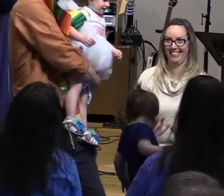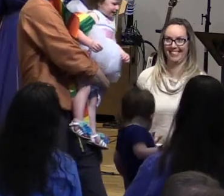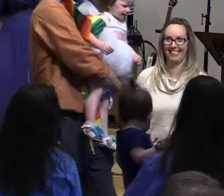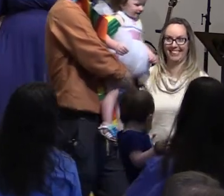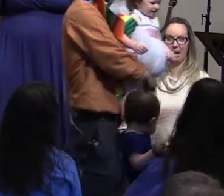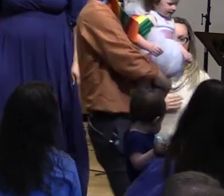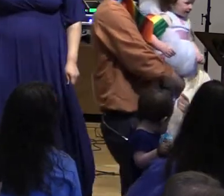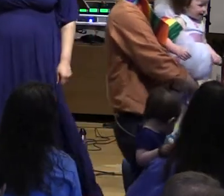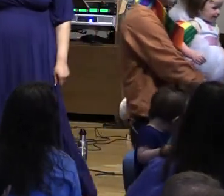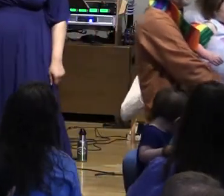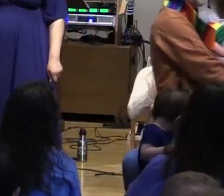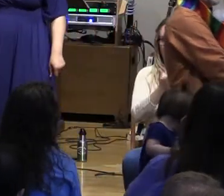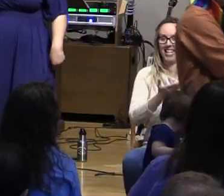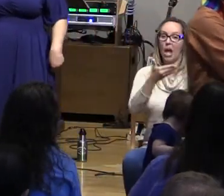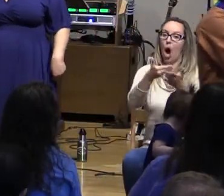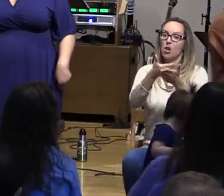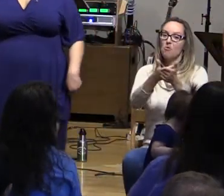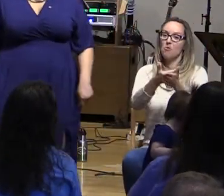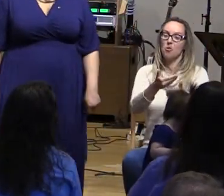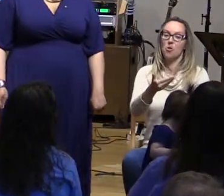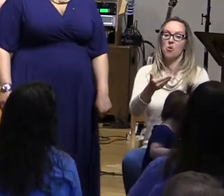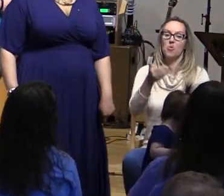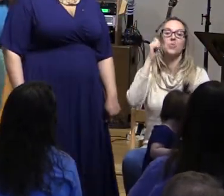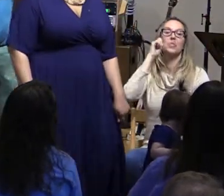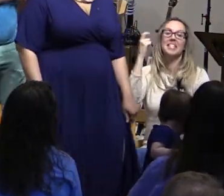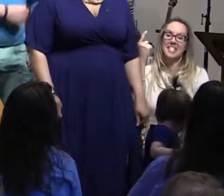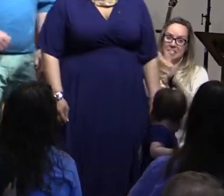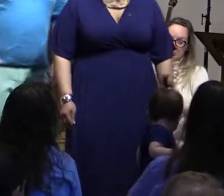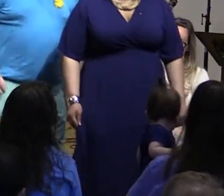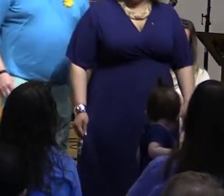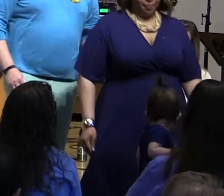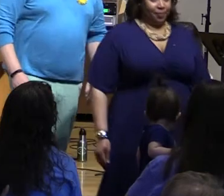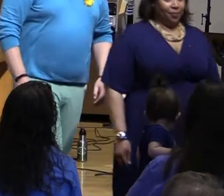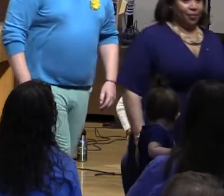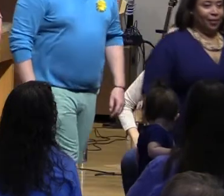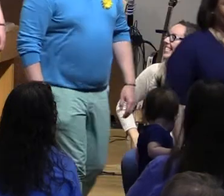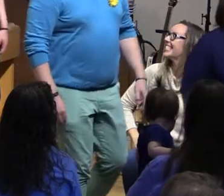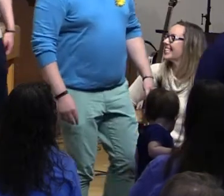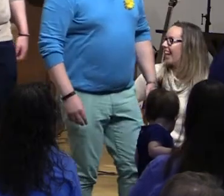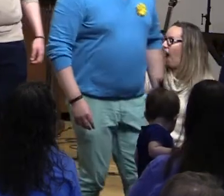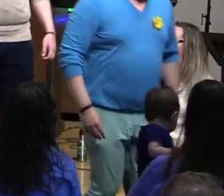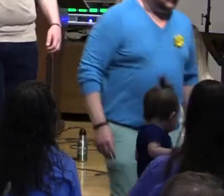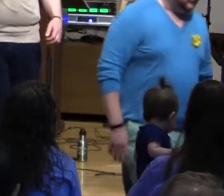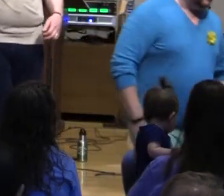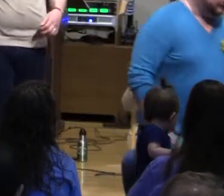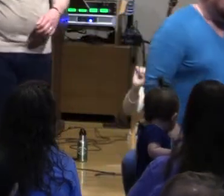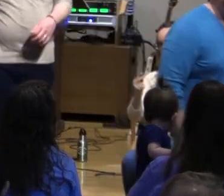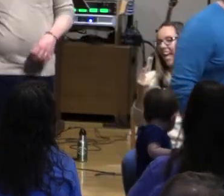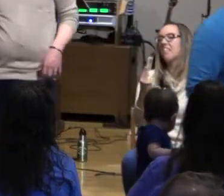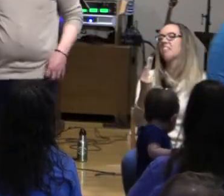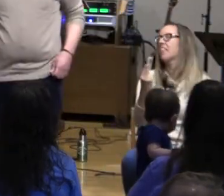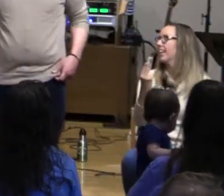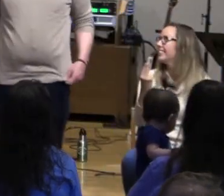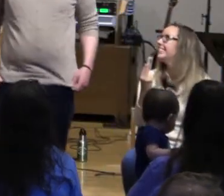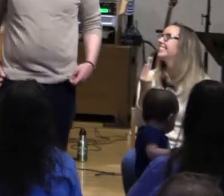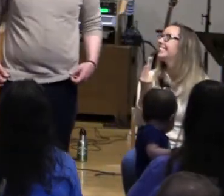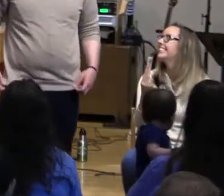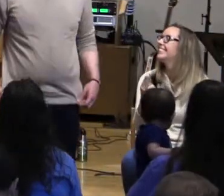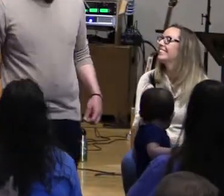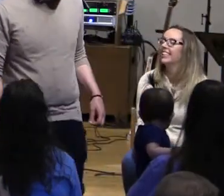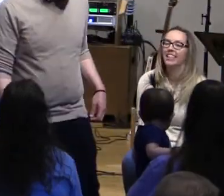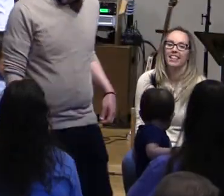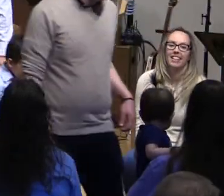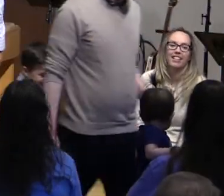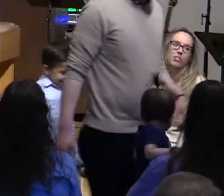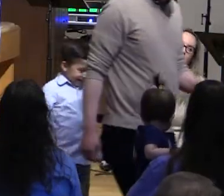My friends, this is our newest sister in Christ, Faith. We just